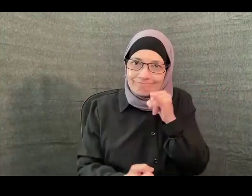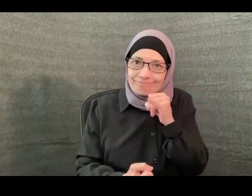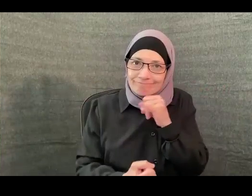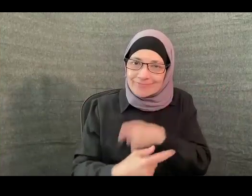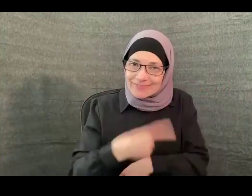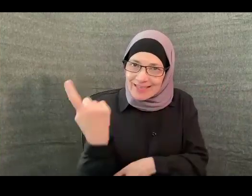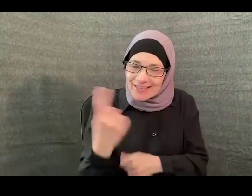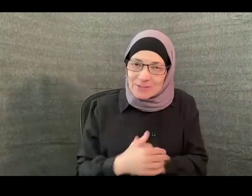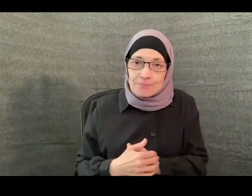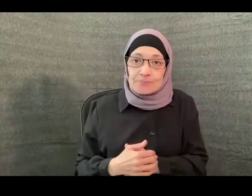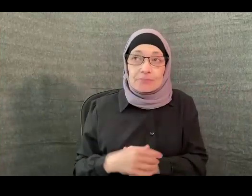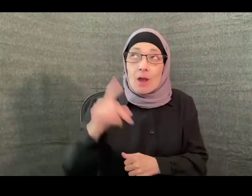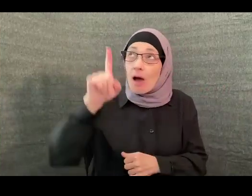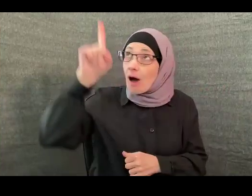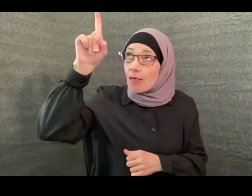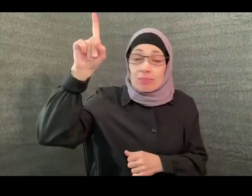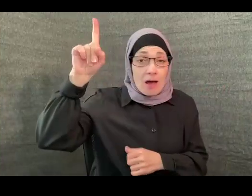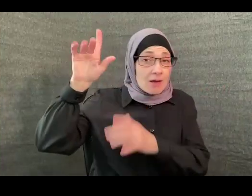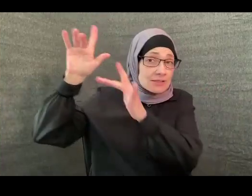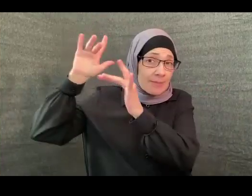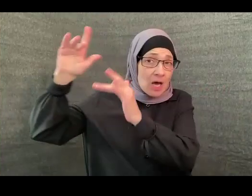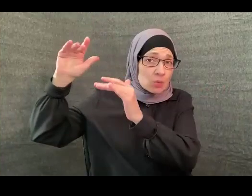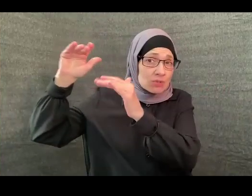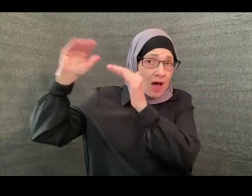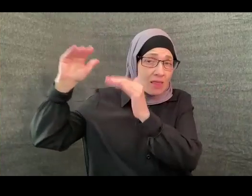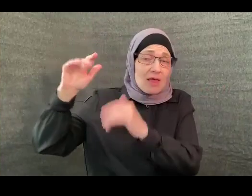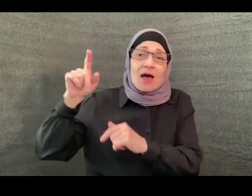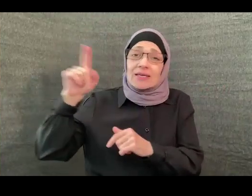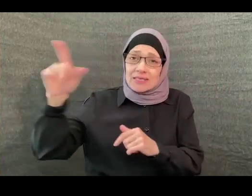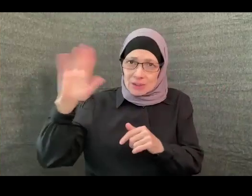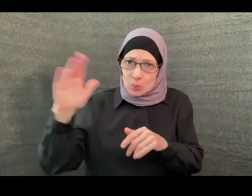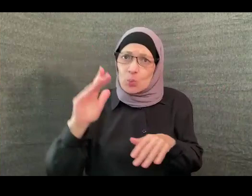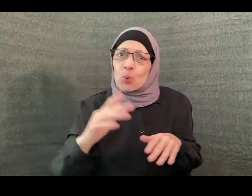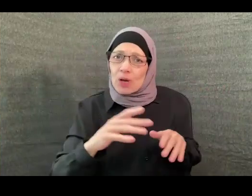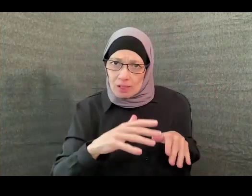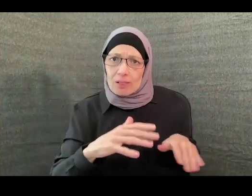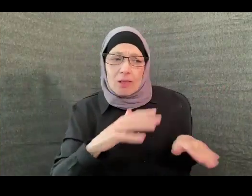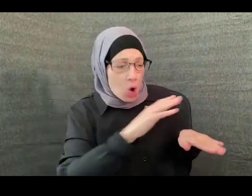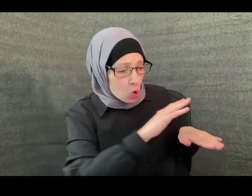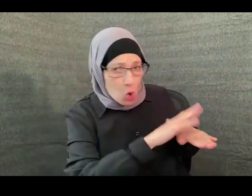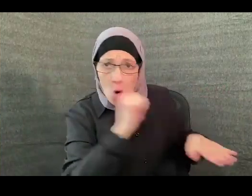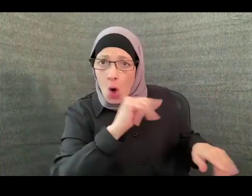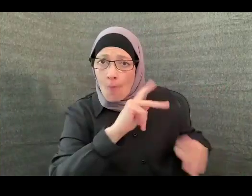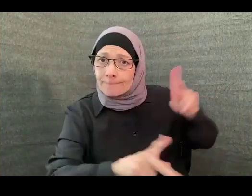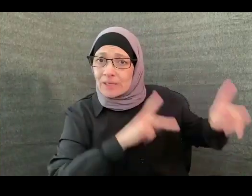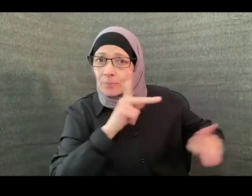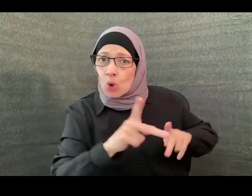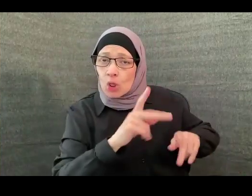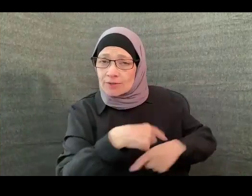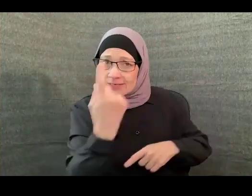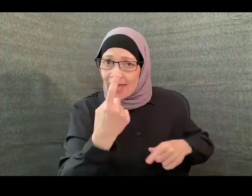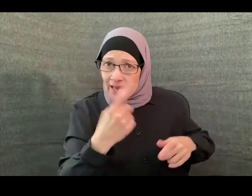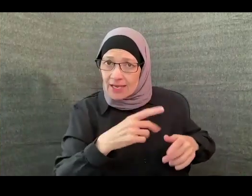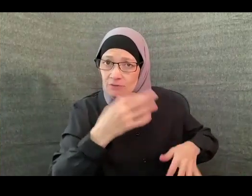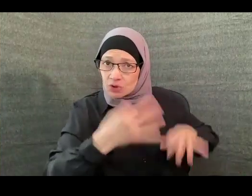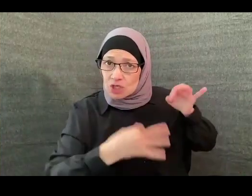Allah subhanahu wa ta'ala will call on people on the day of judgment. He will call on the people of paradise and say,